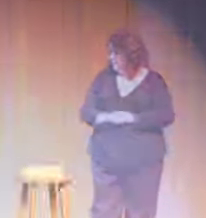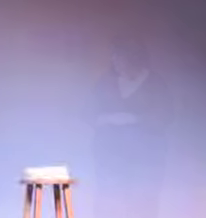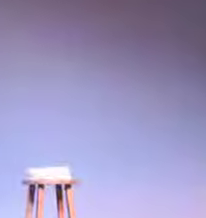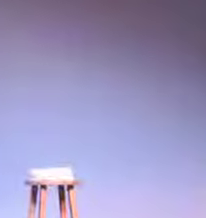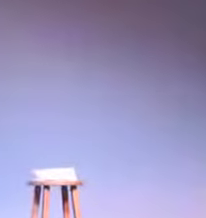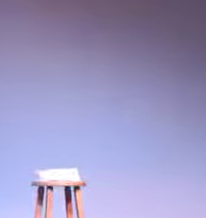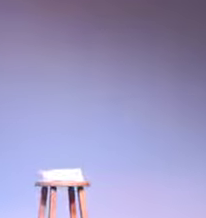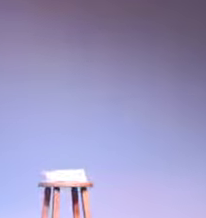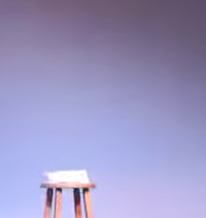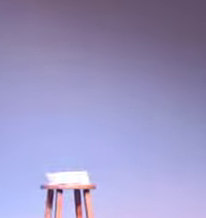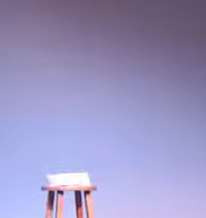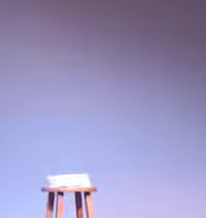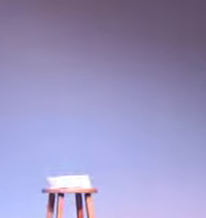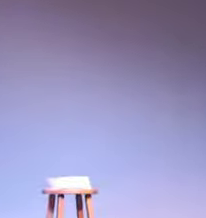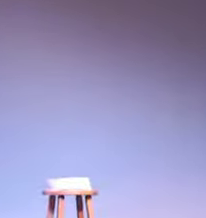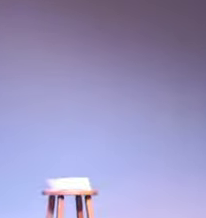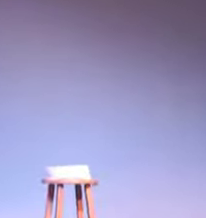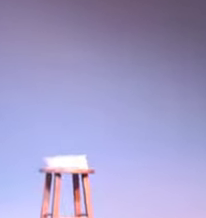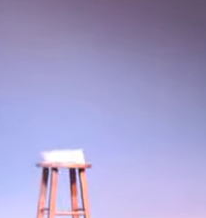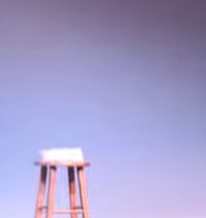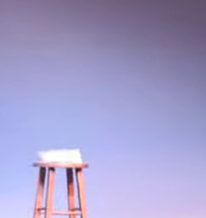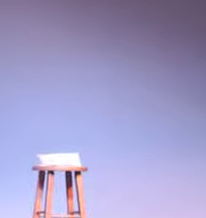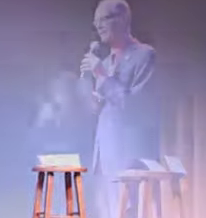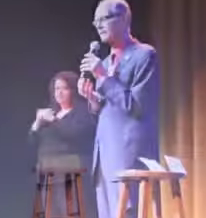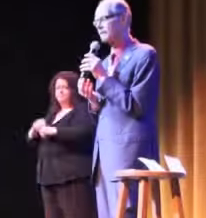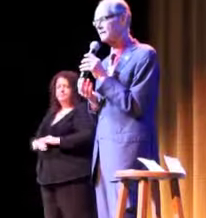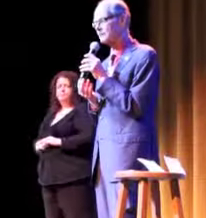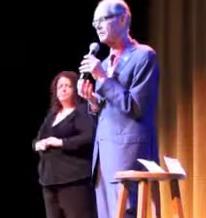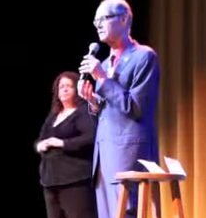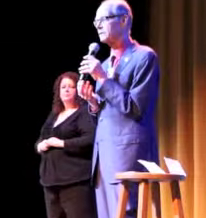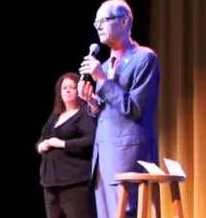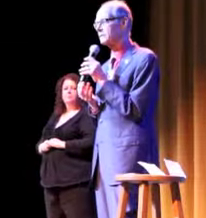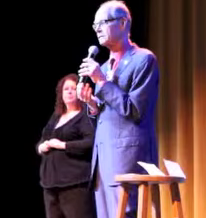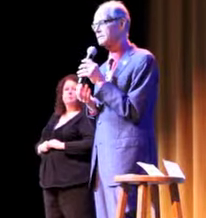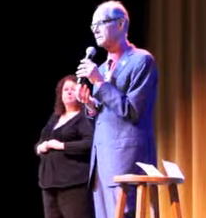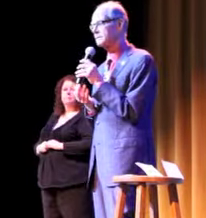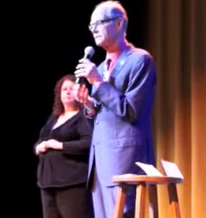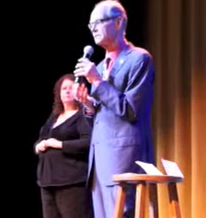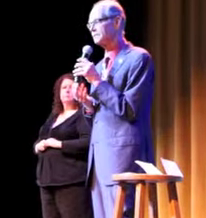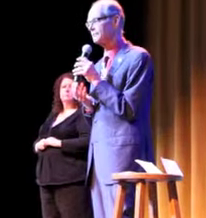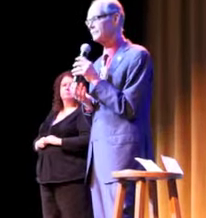I appreciate it, and I appreciate everyone that spoke. It's been a...